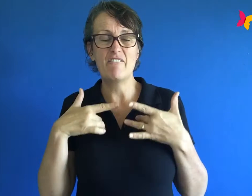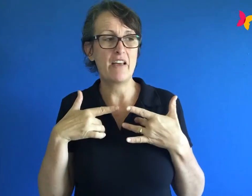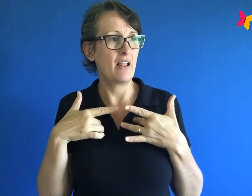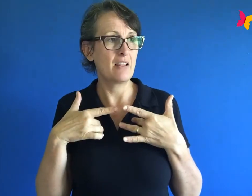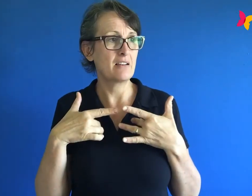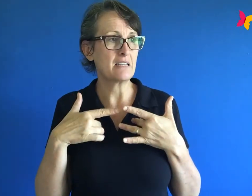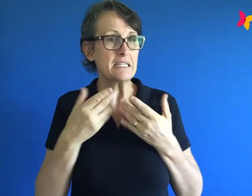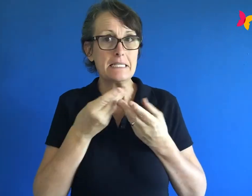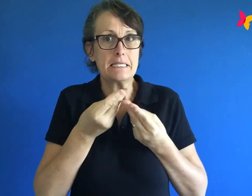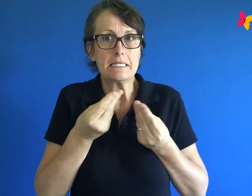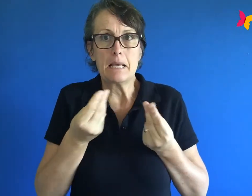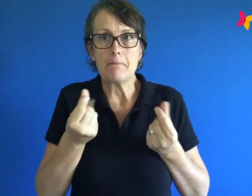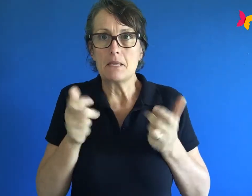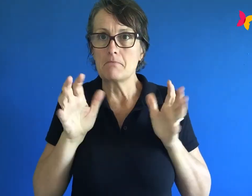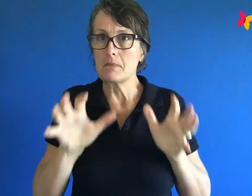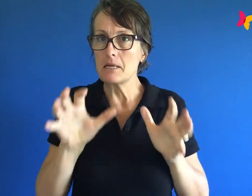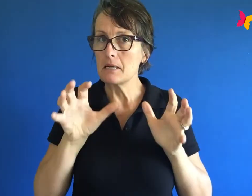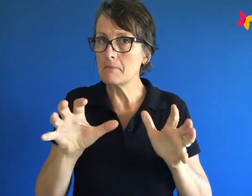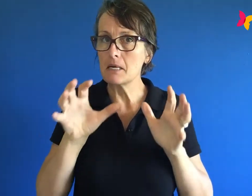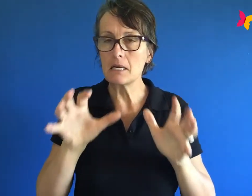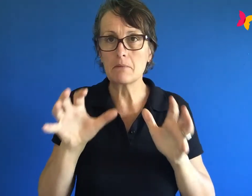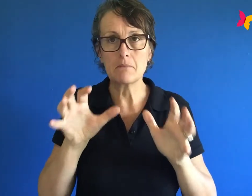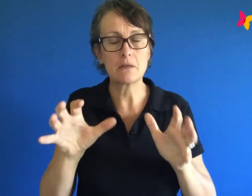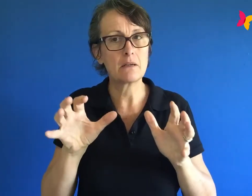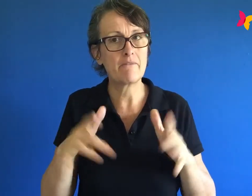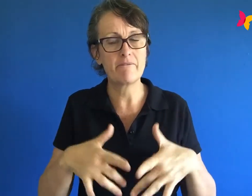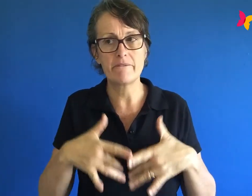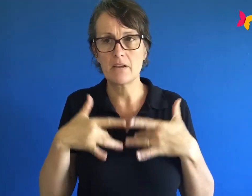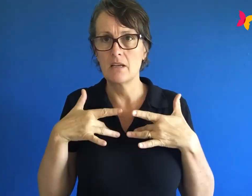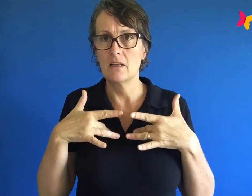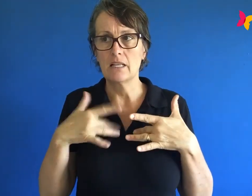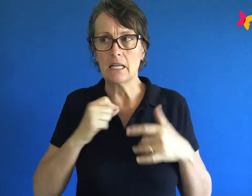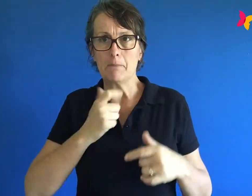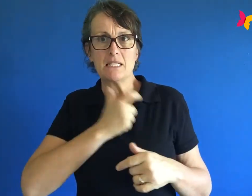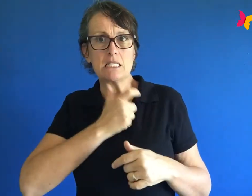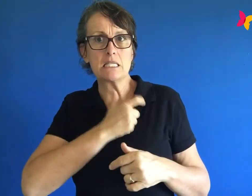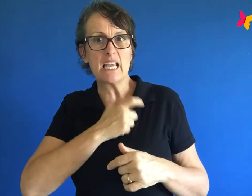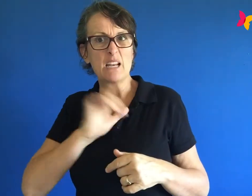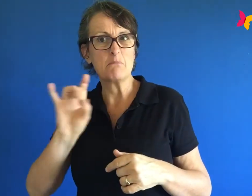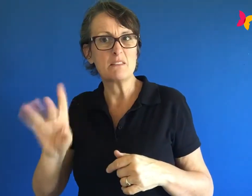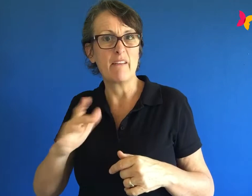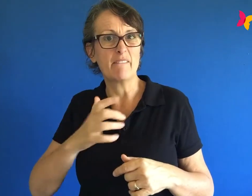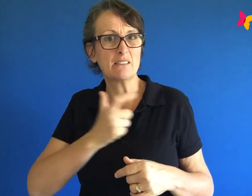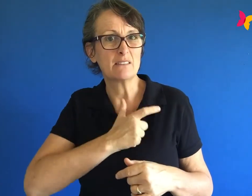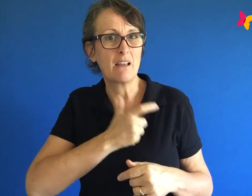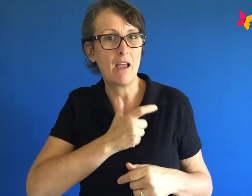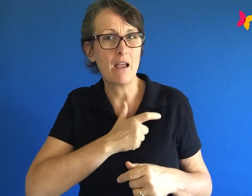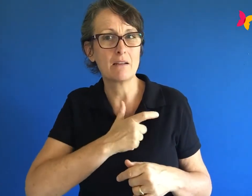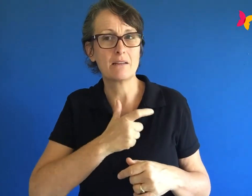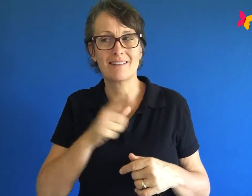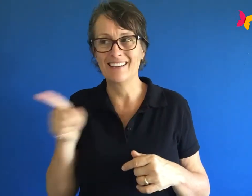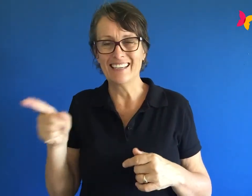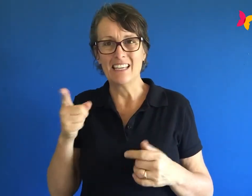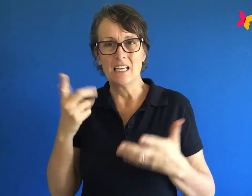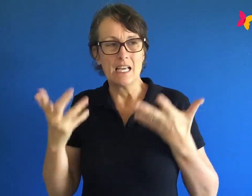didn't understand and that it made him scared. And he couldn't explain it